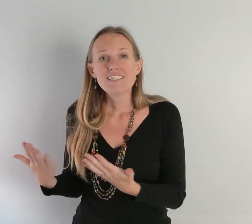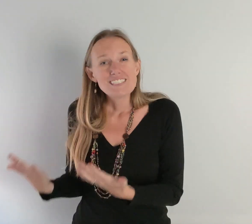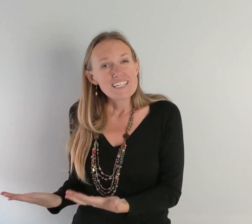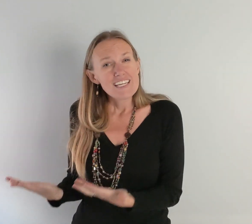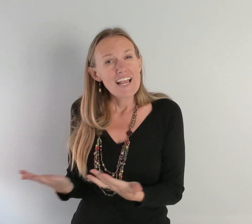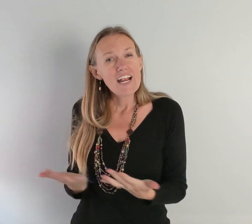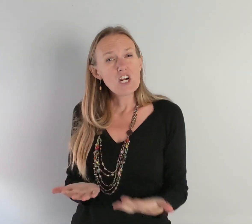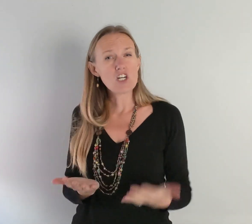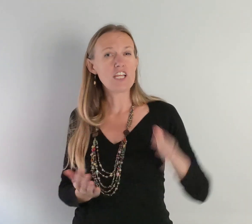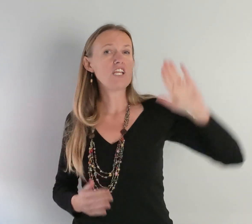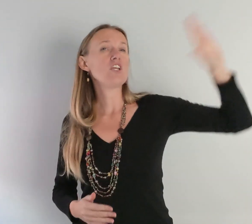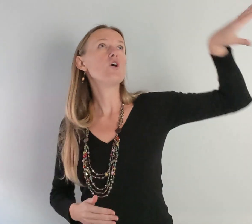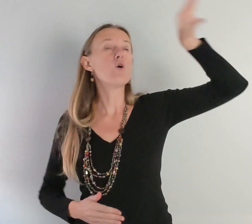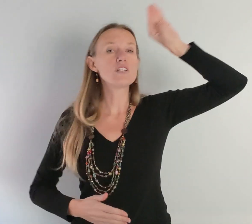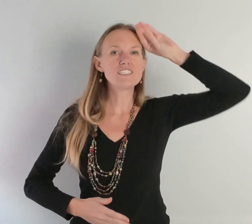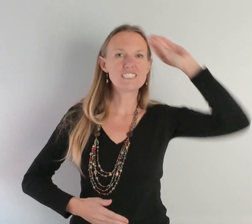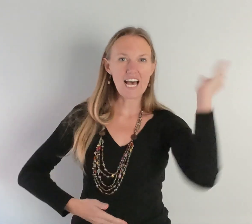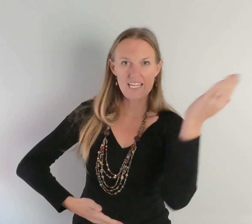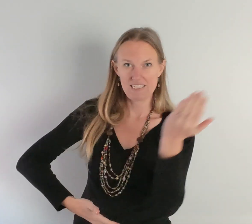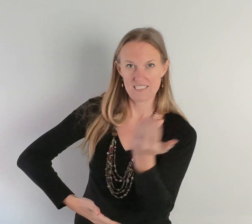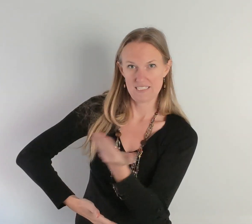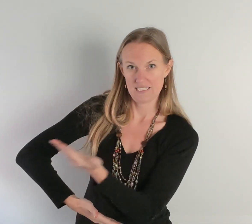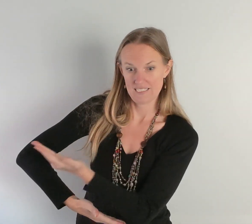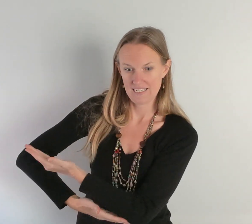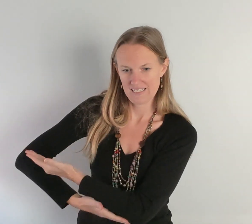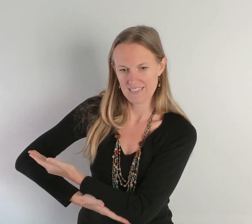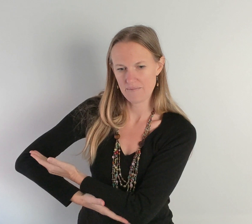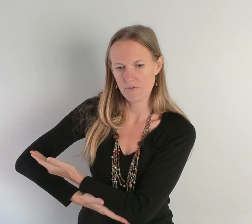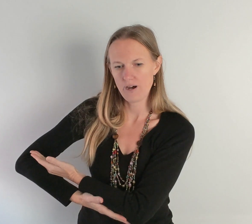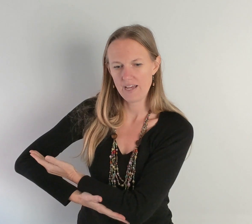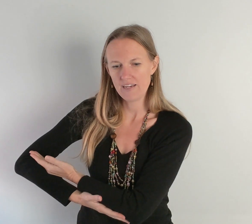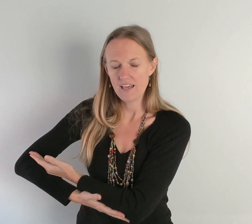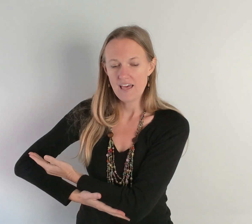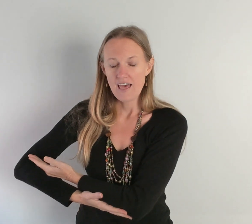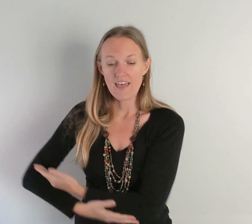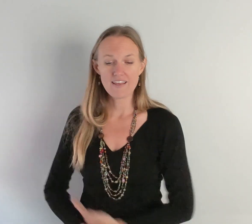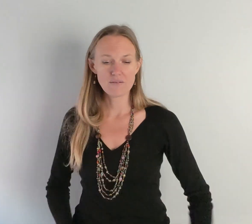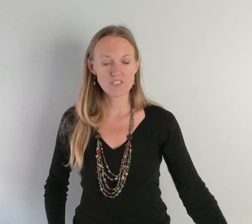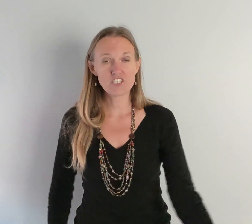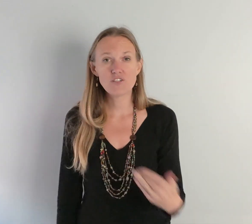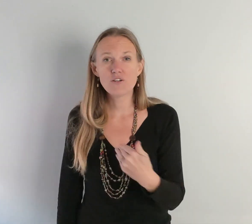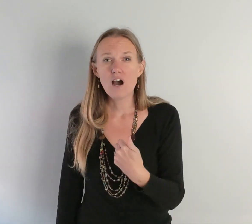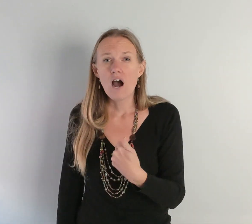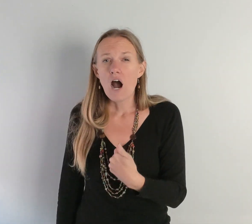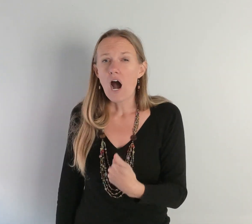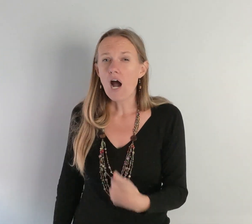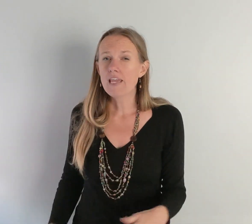to carry your son. That's number 1. And then number 2, I